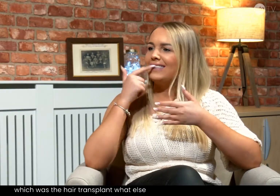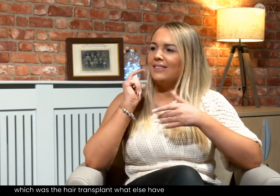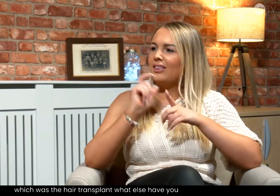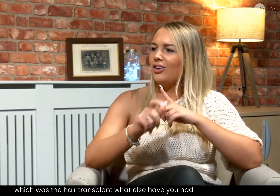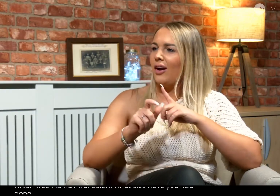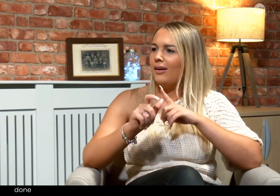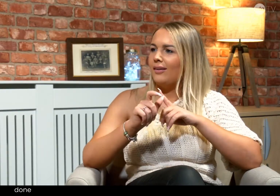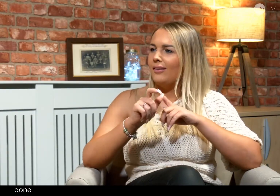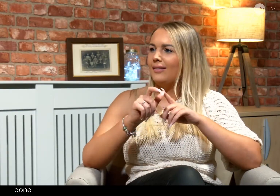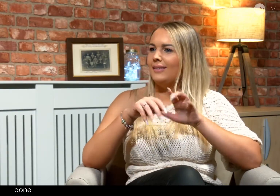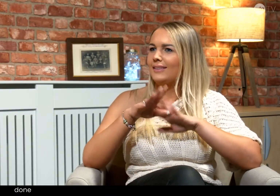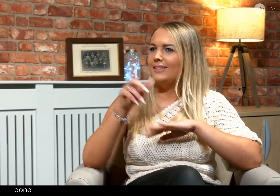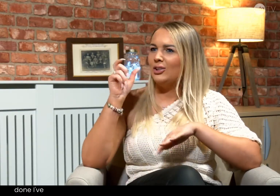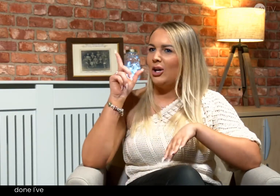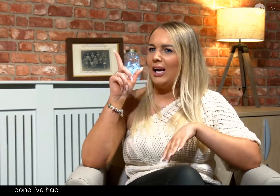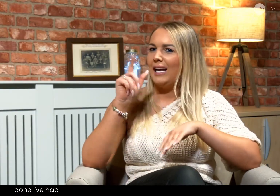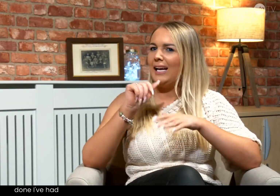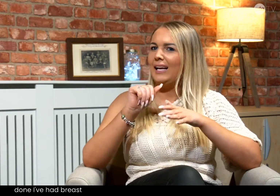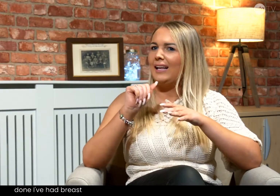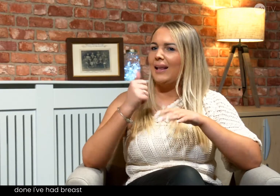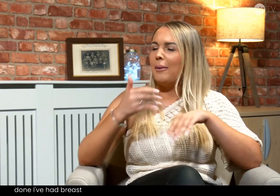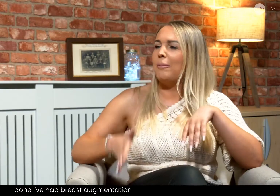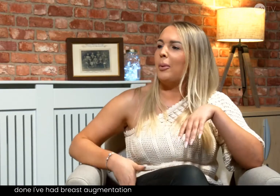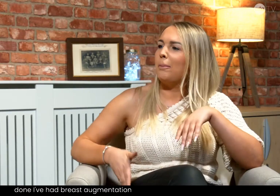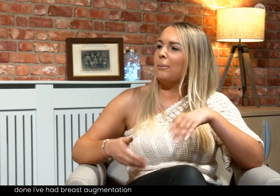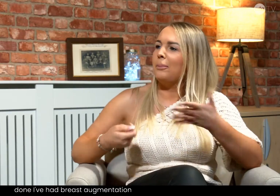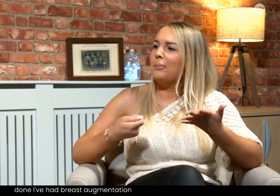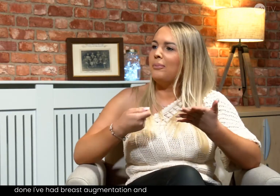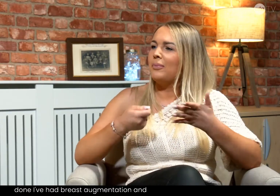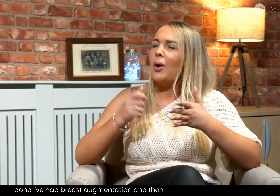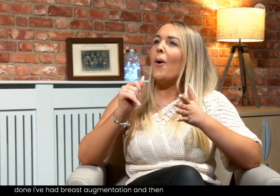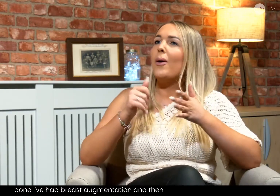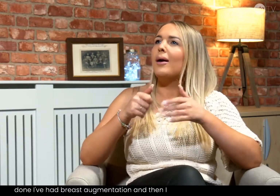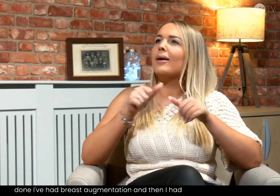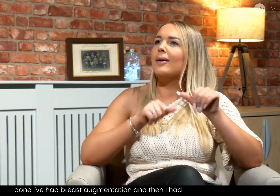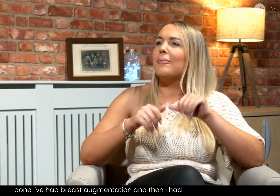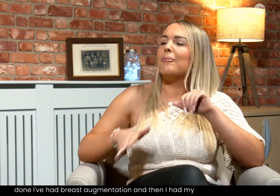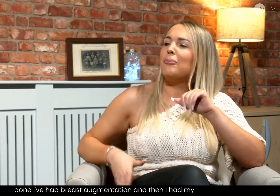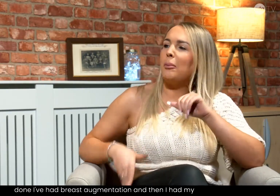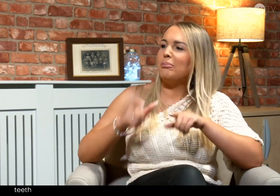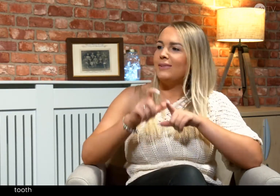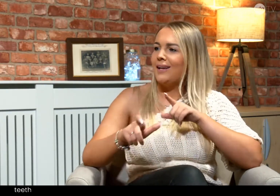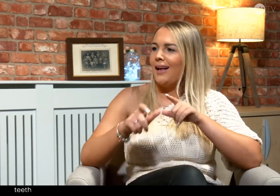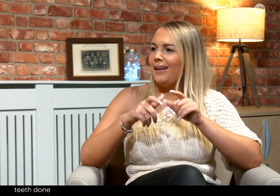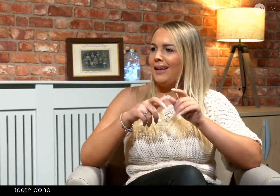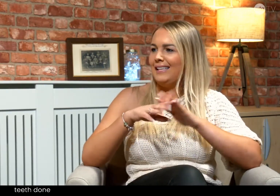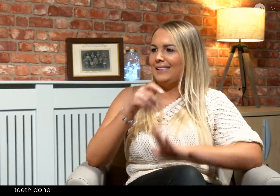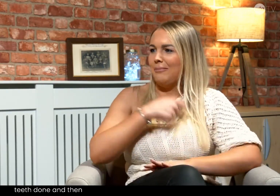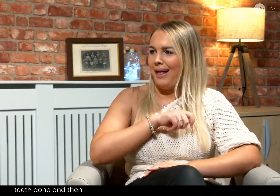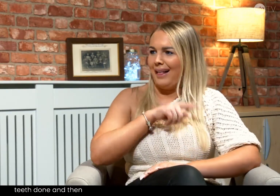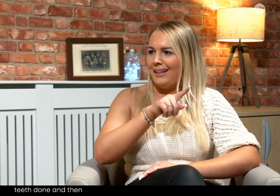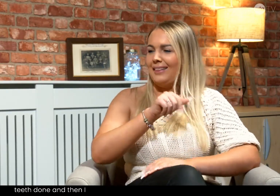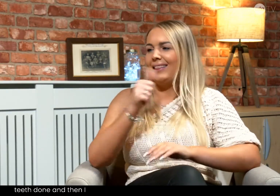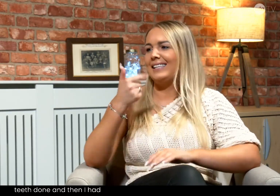had breast augmentation, and then I had my teeth done, and then I had lip filler